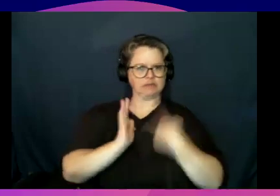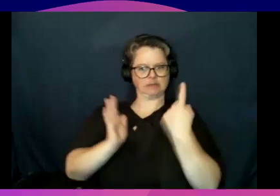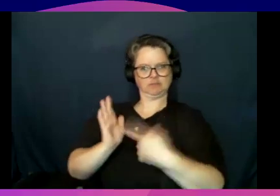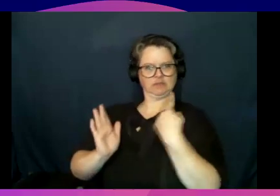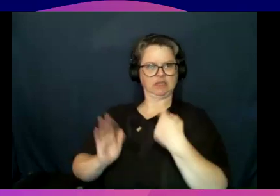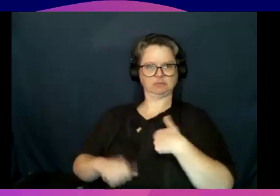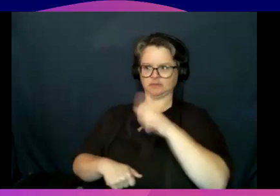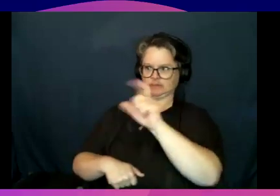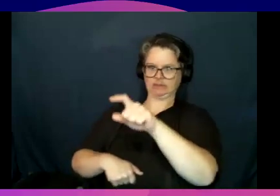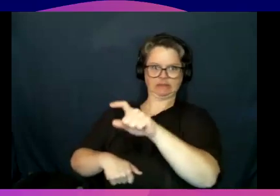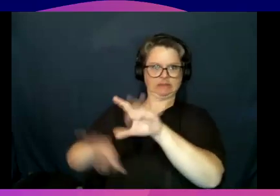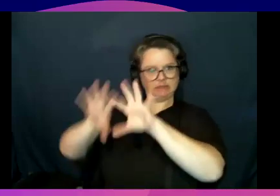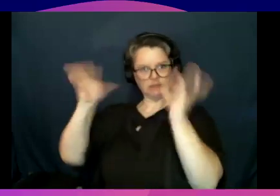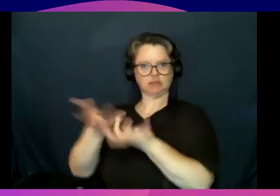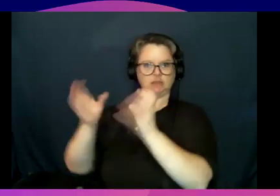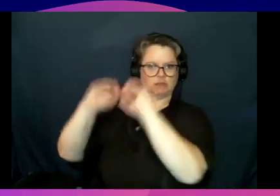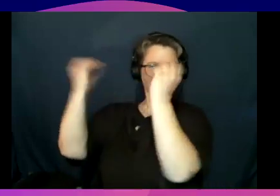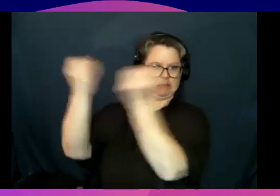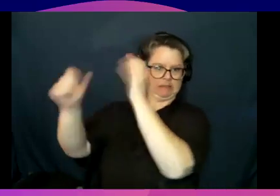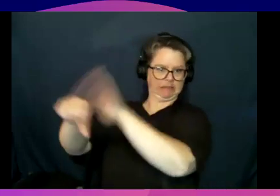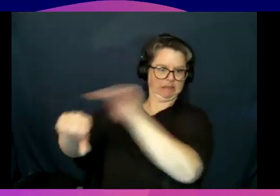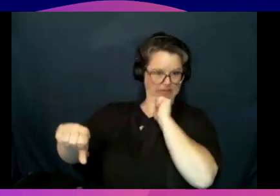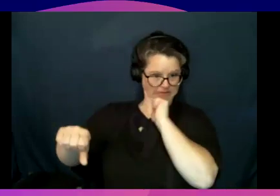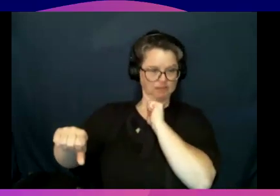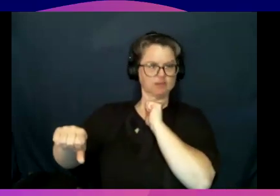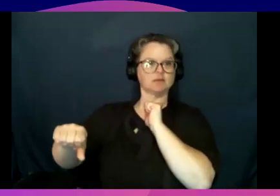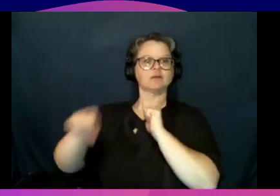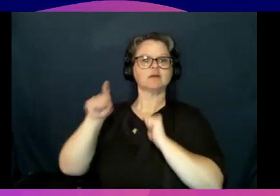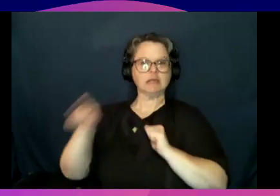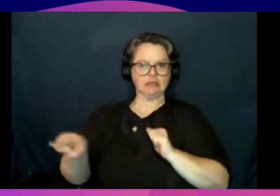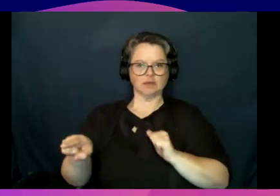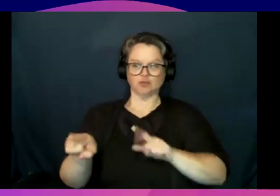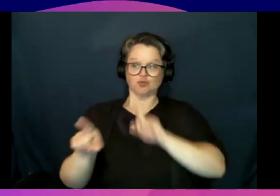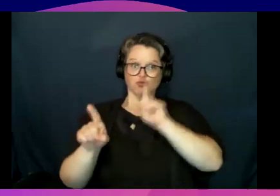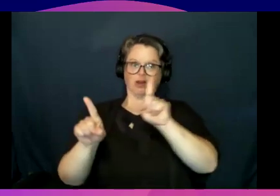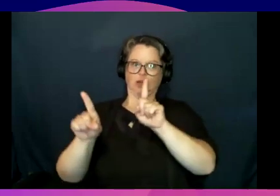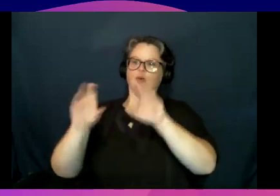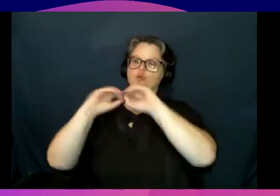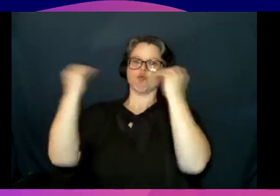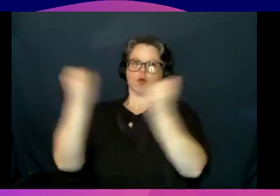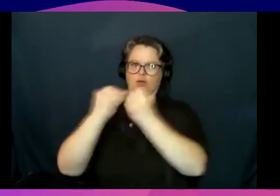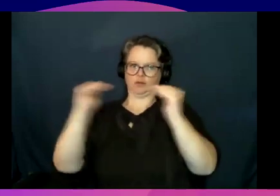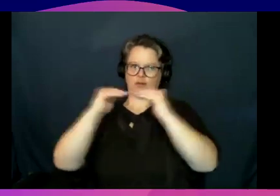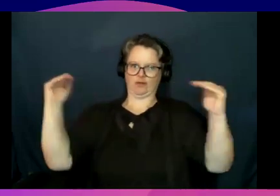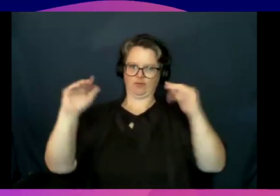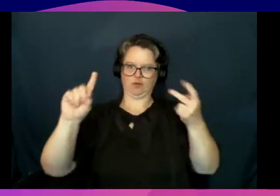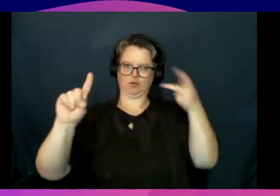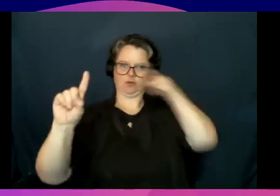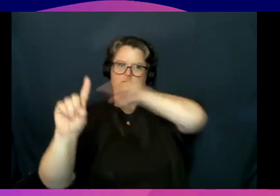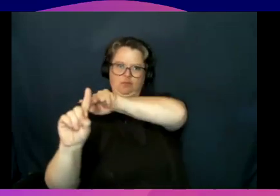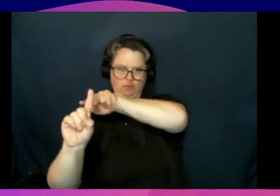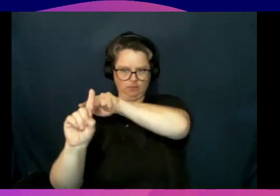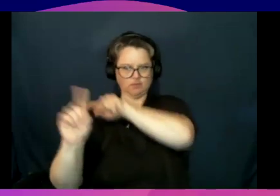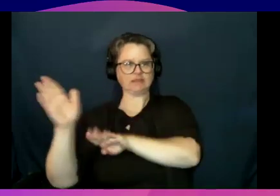mutual support is really a training to help an organization develop their own